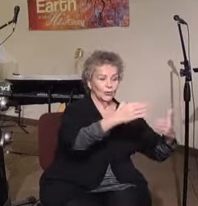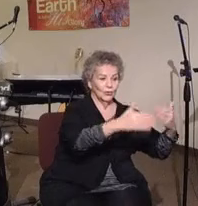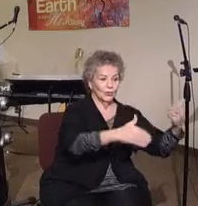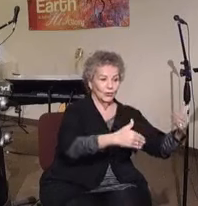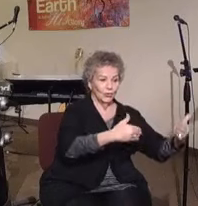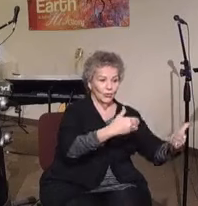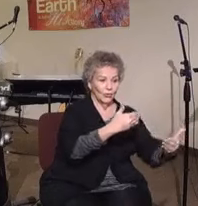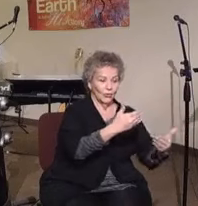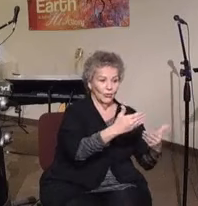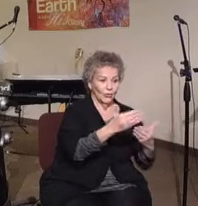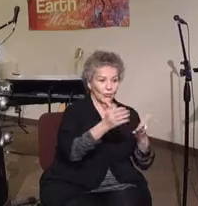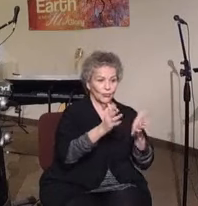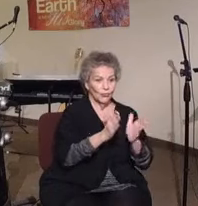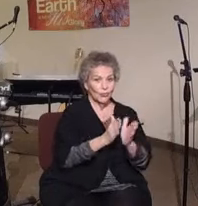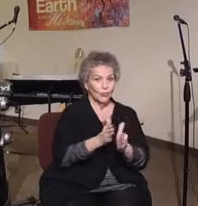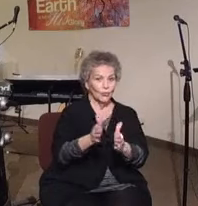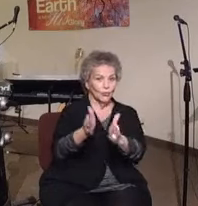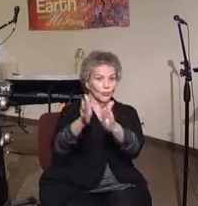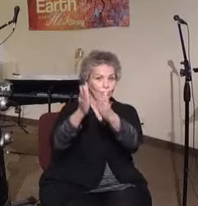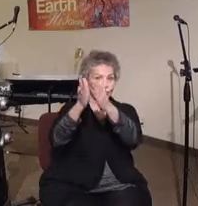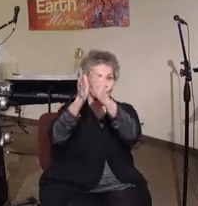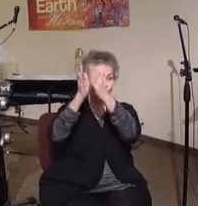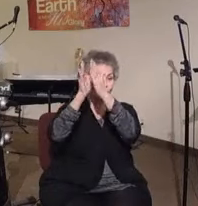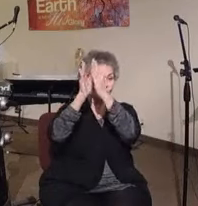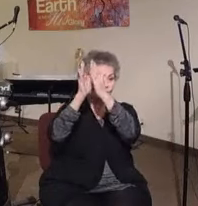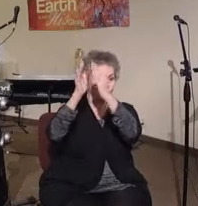they're all roads lead to heaven.